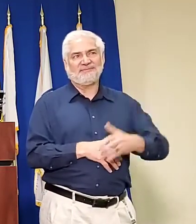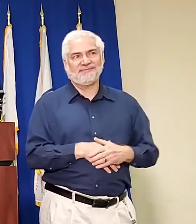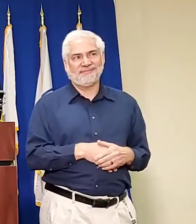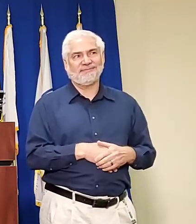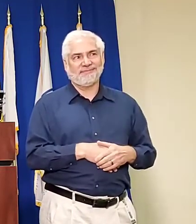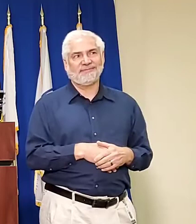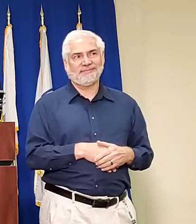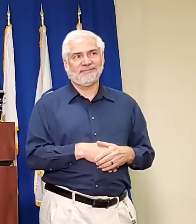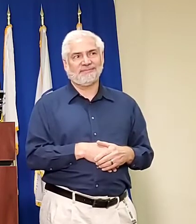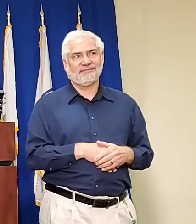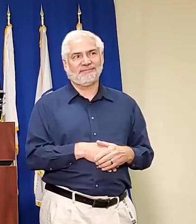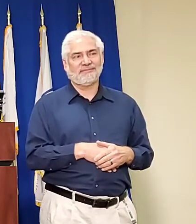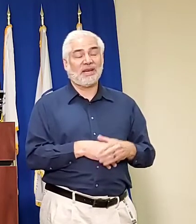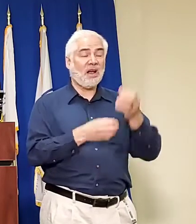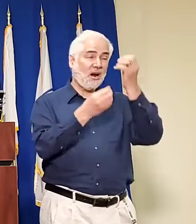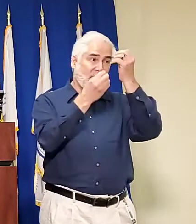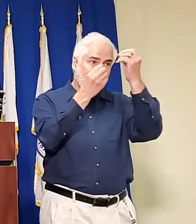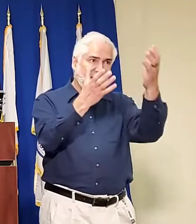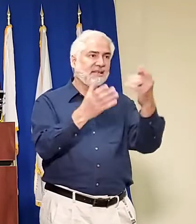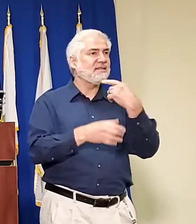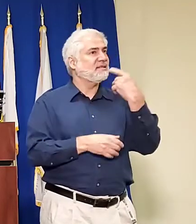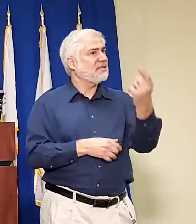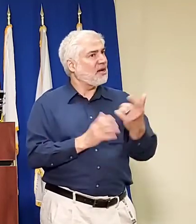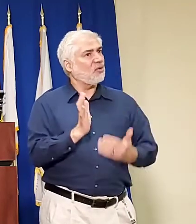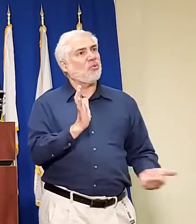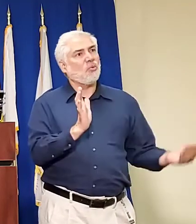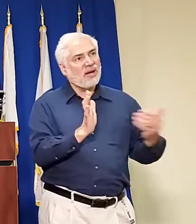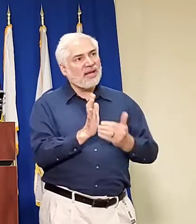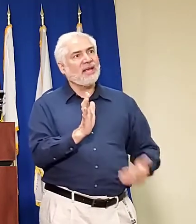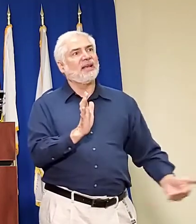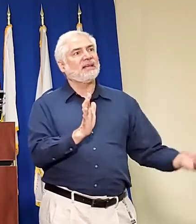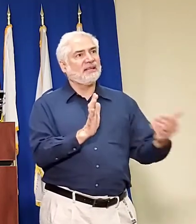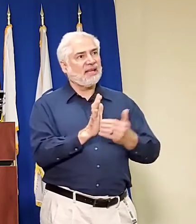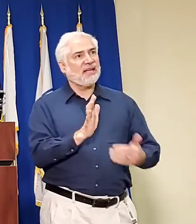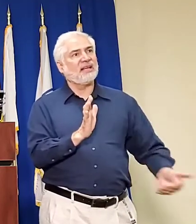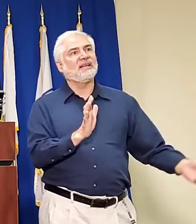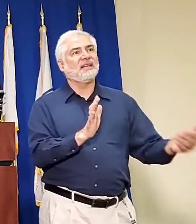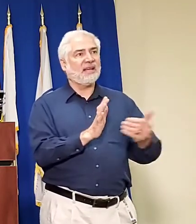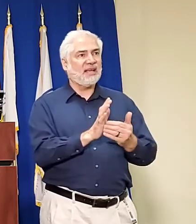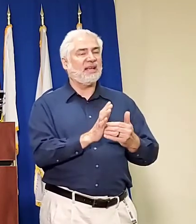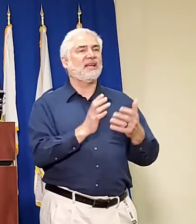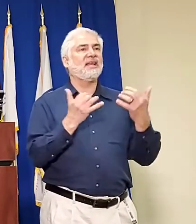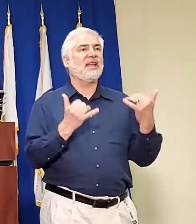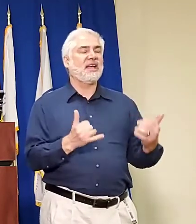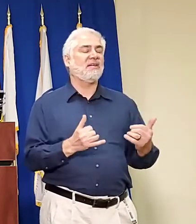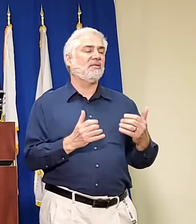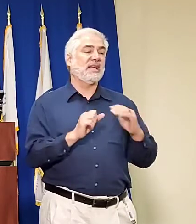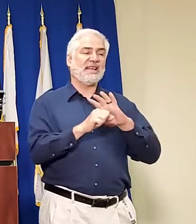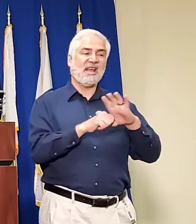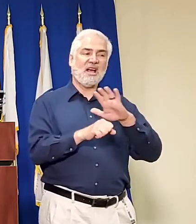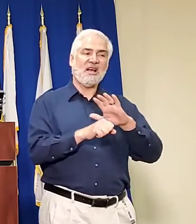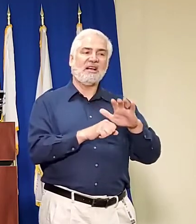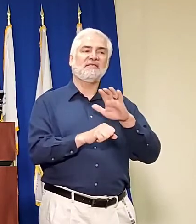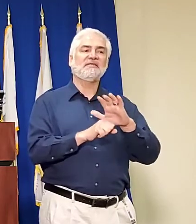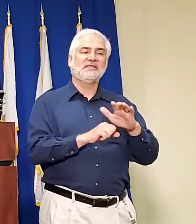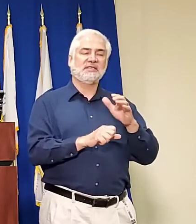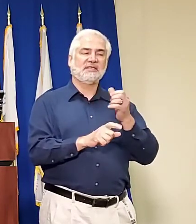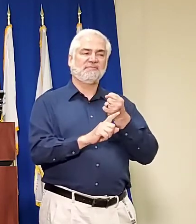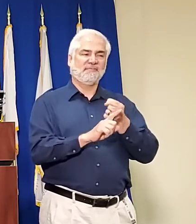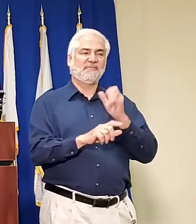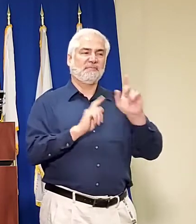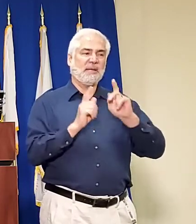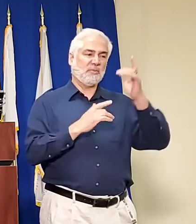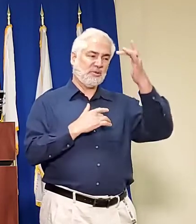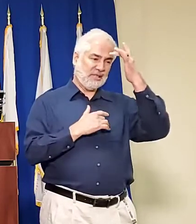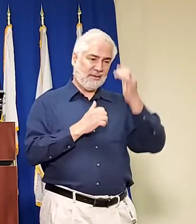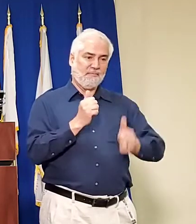This will be our message consistently because, again, we've reached a volume of cases that we have to prioritize